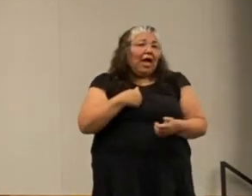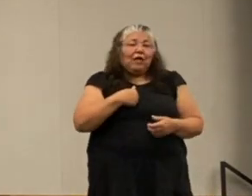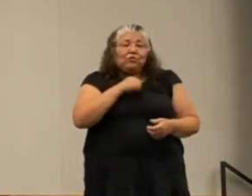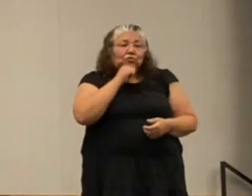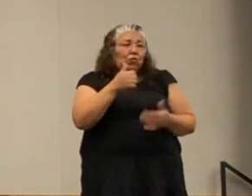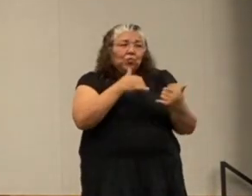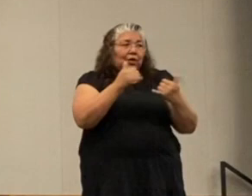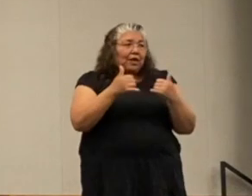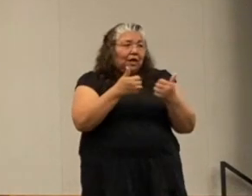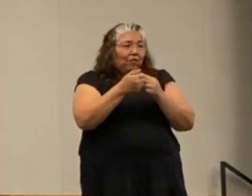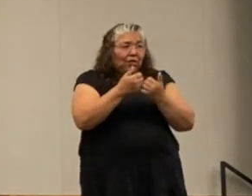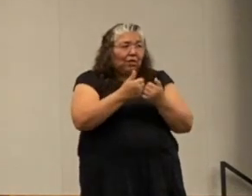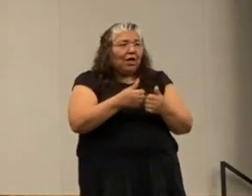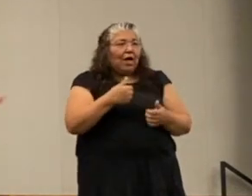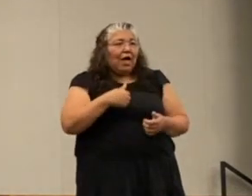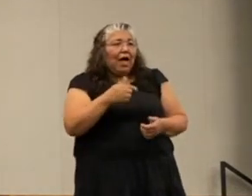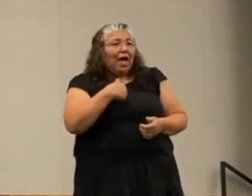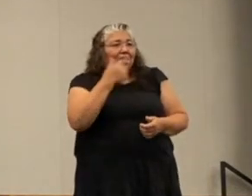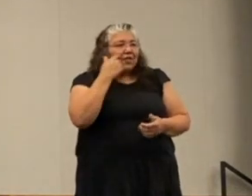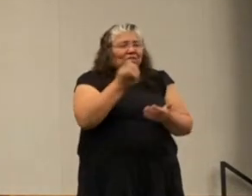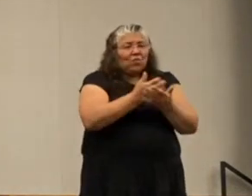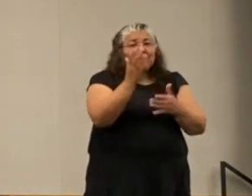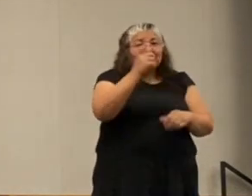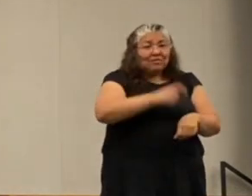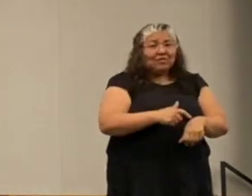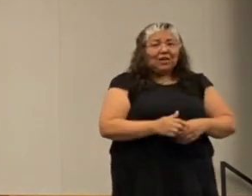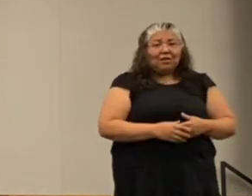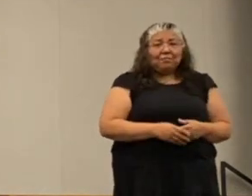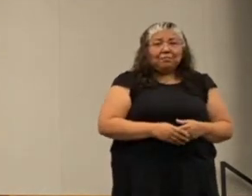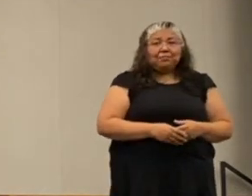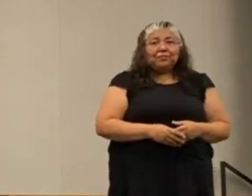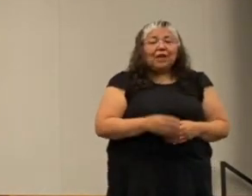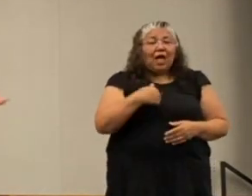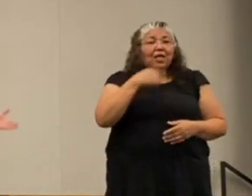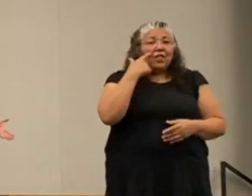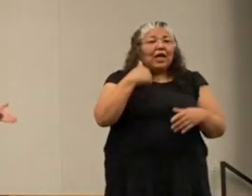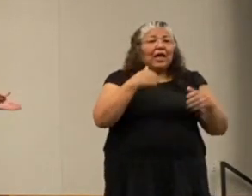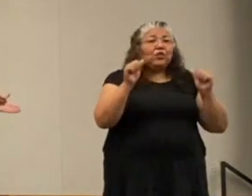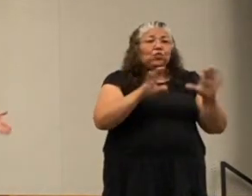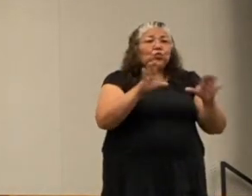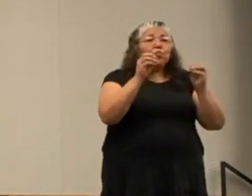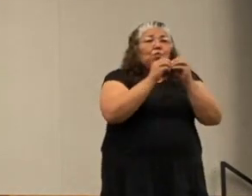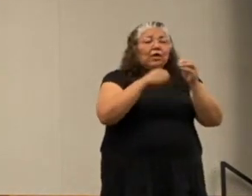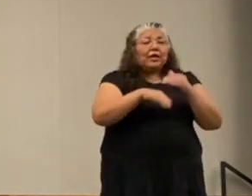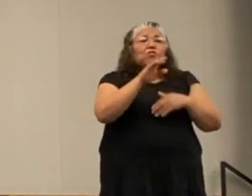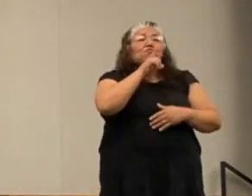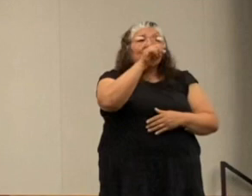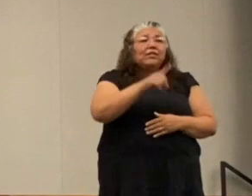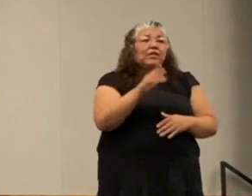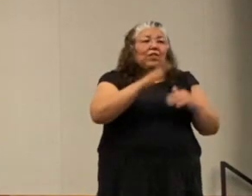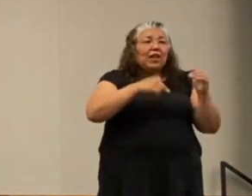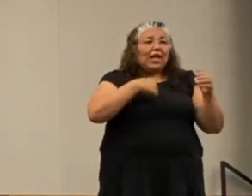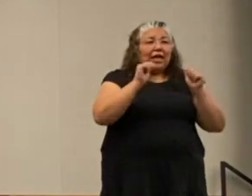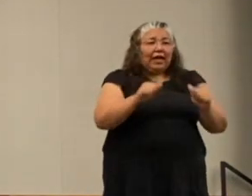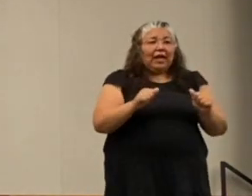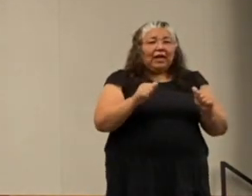games. Why don't I play video games? I think it's a waste of time. I think that I can do more in reality than I can